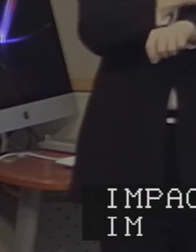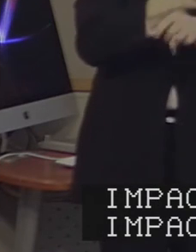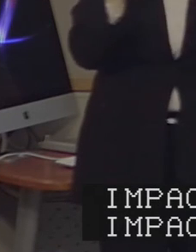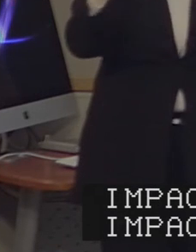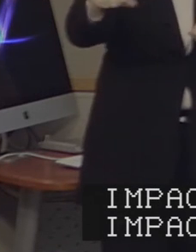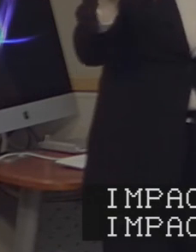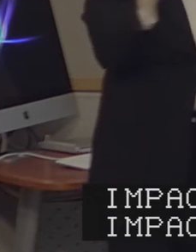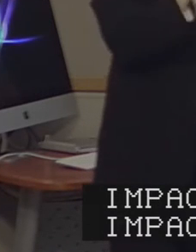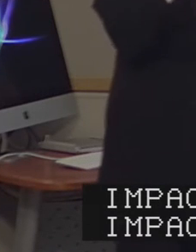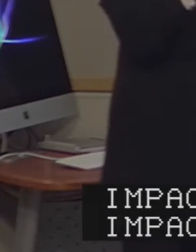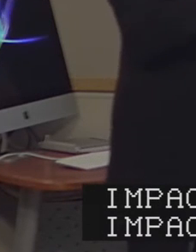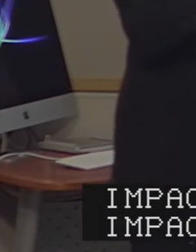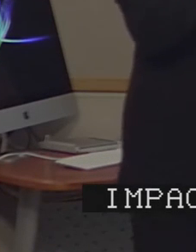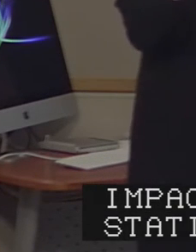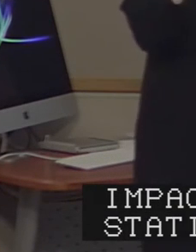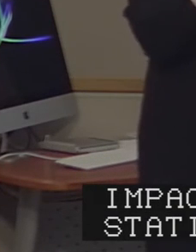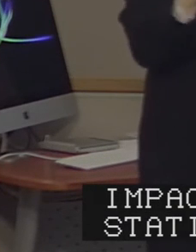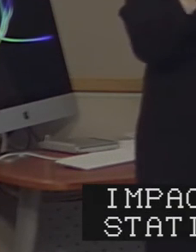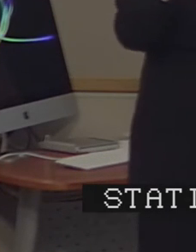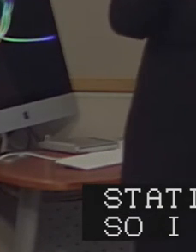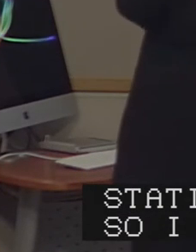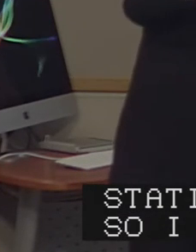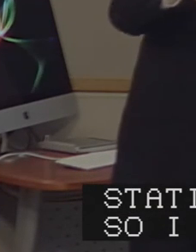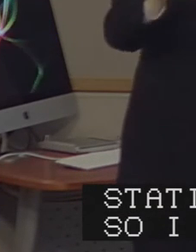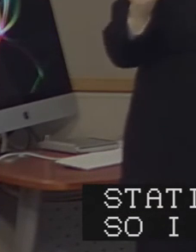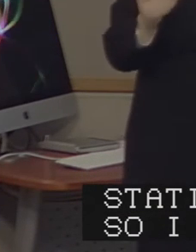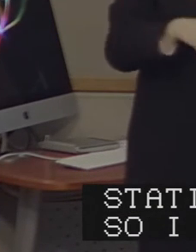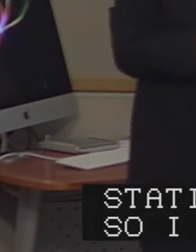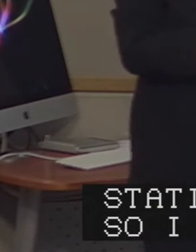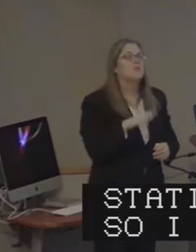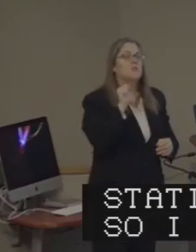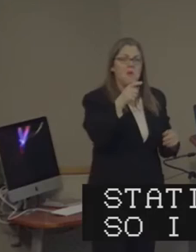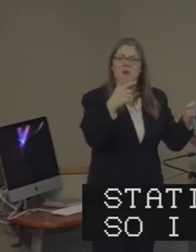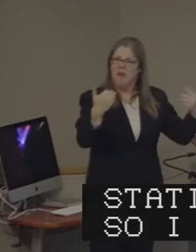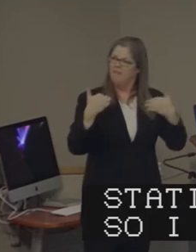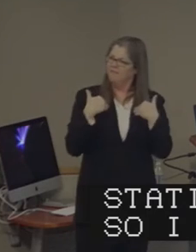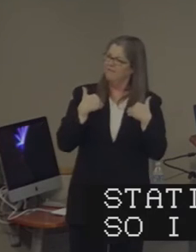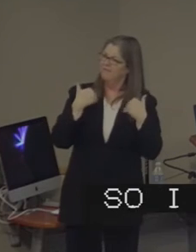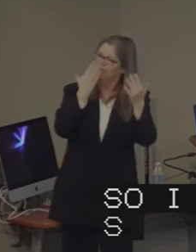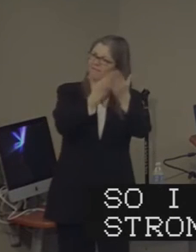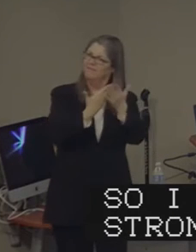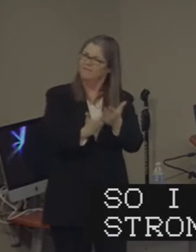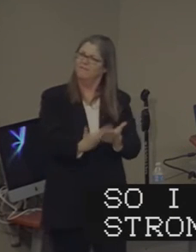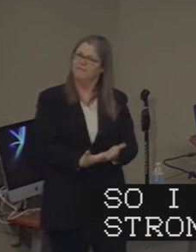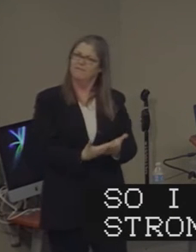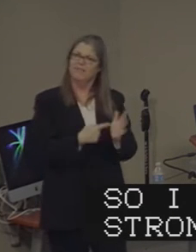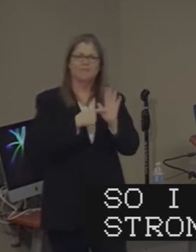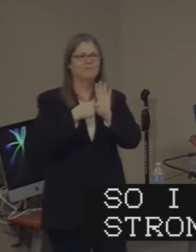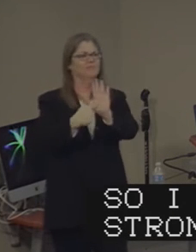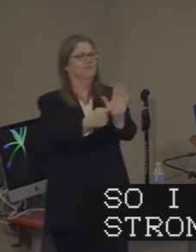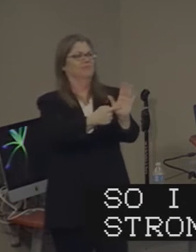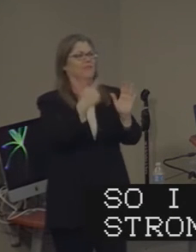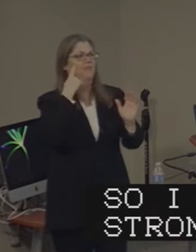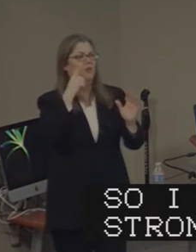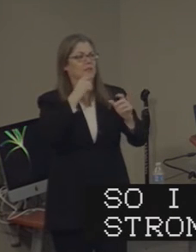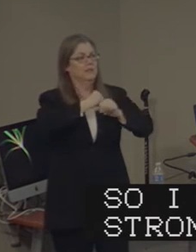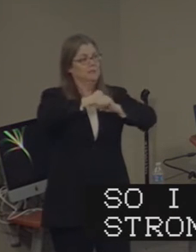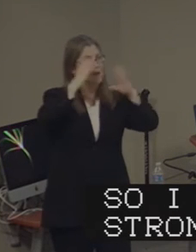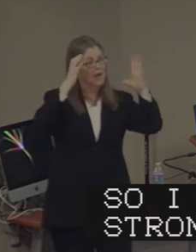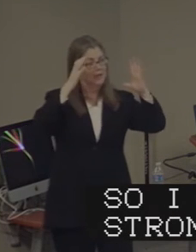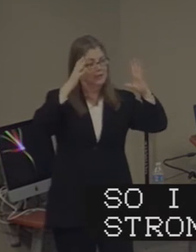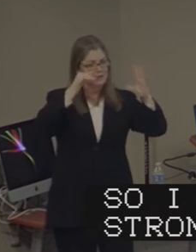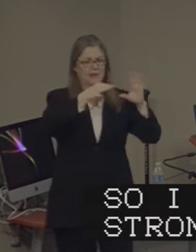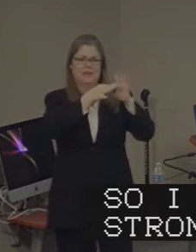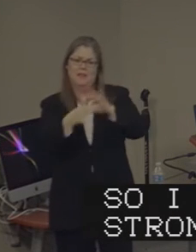So I think we have a pretty strong kind of case to be made for spatial learning being involved in